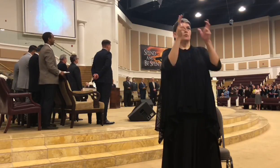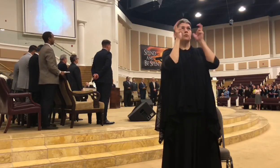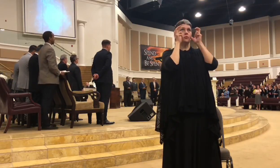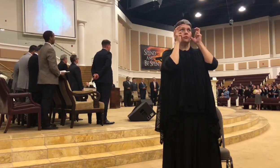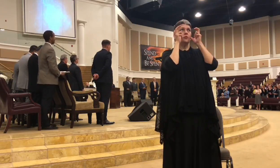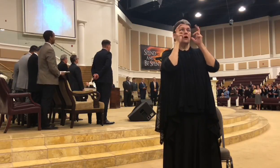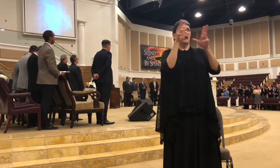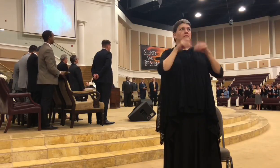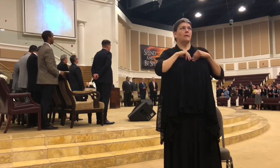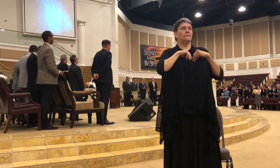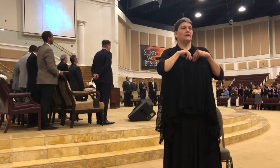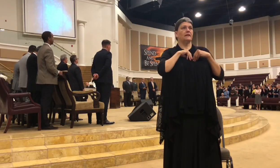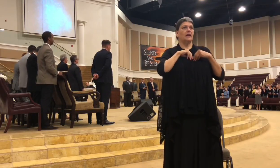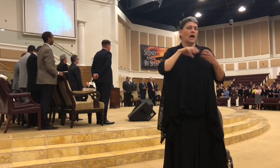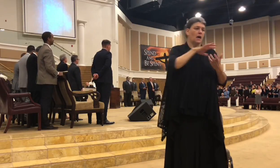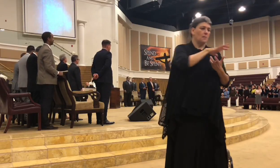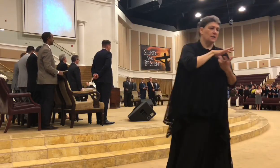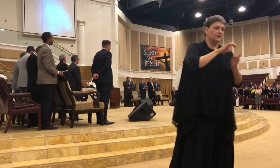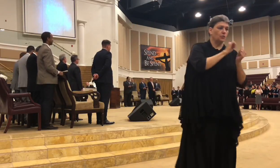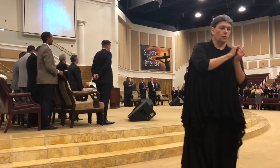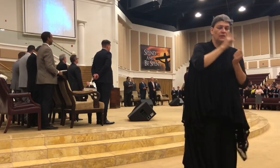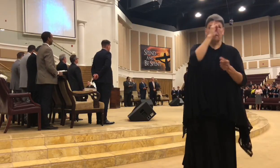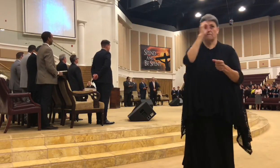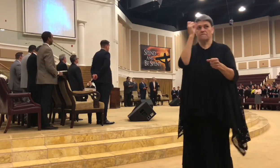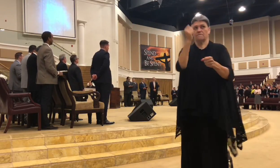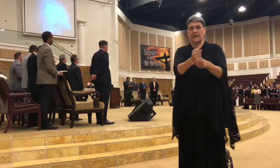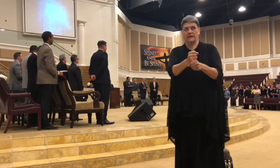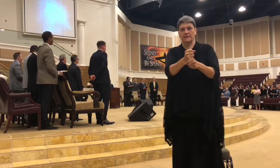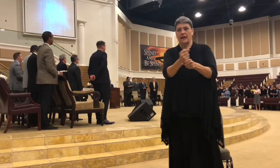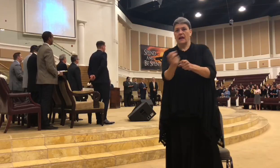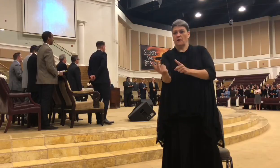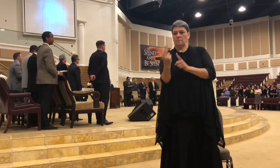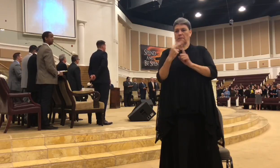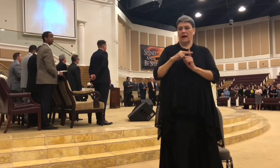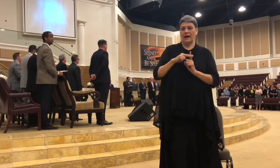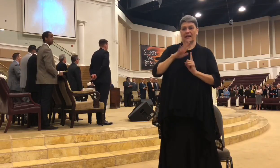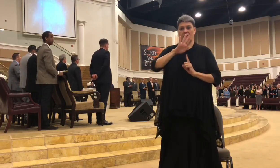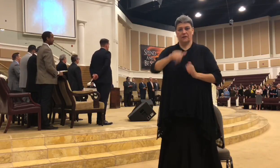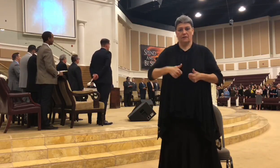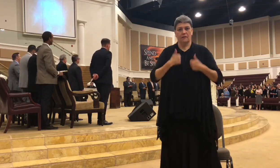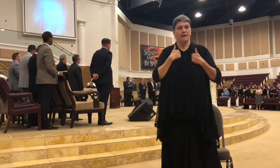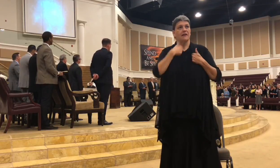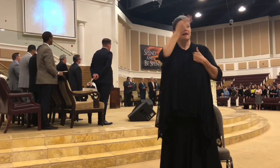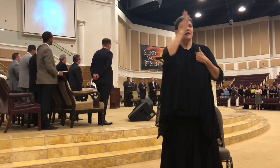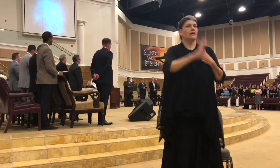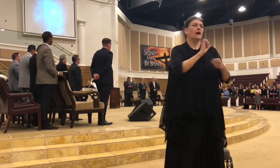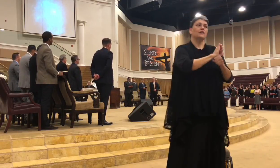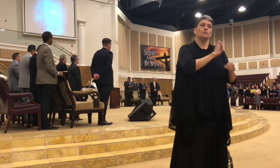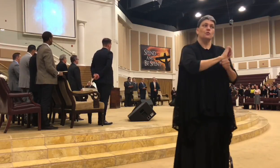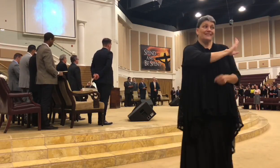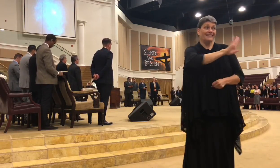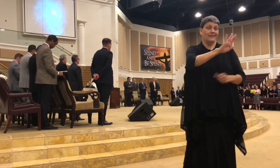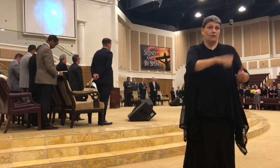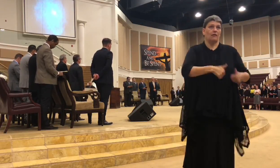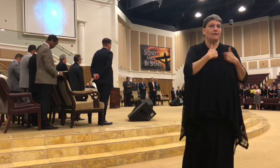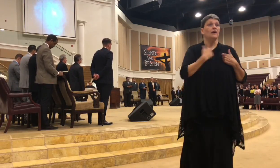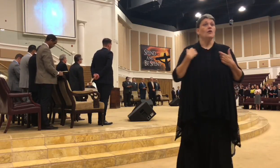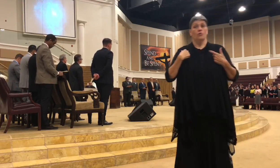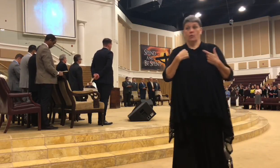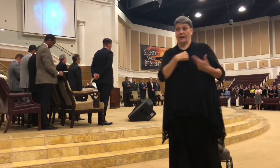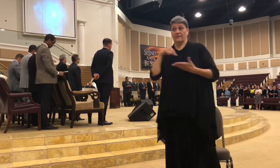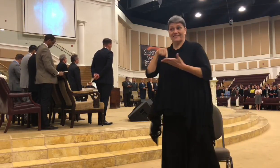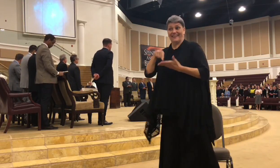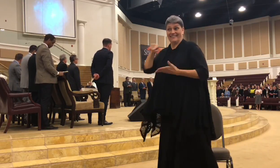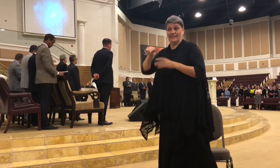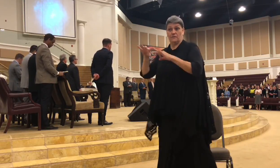face value and mixed it with faith and applied that principle. And God has worked in their life. And so we owe a debt to this man of God. It's going